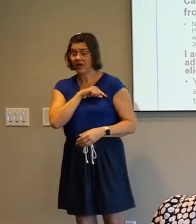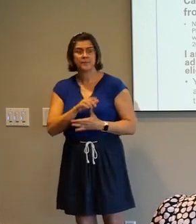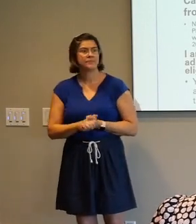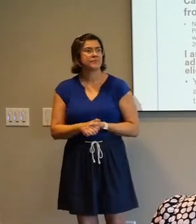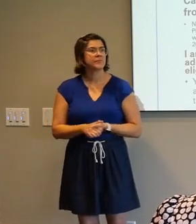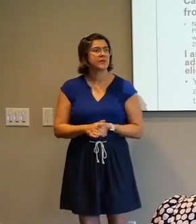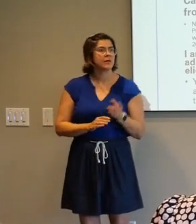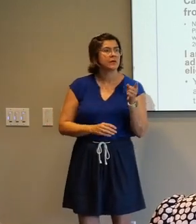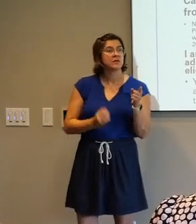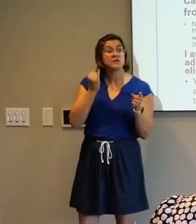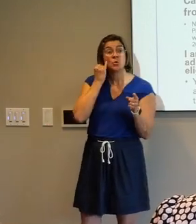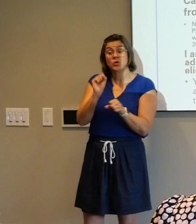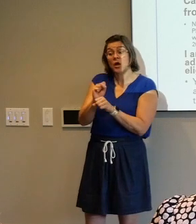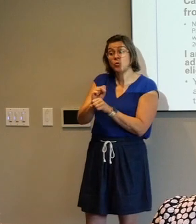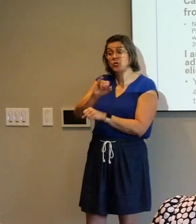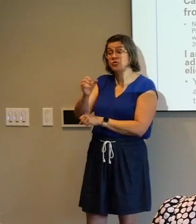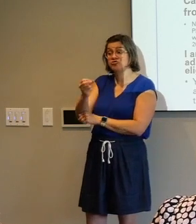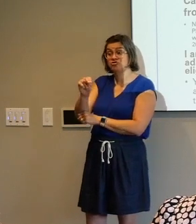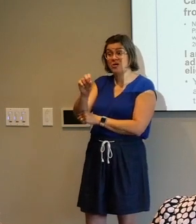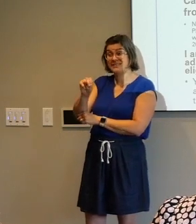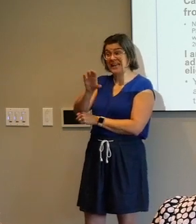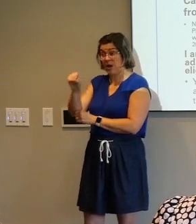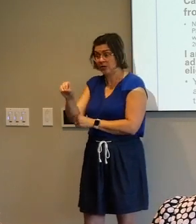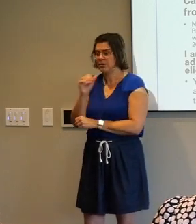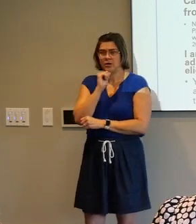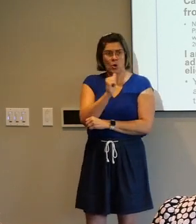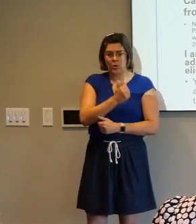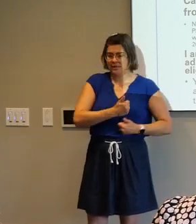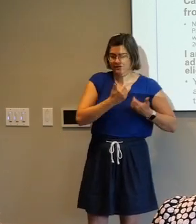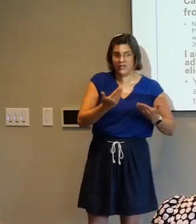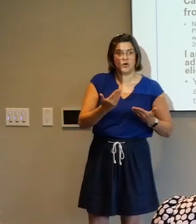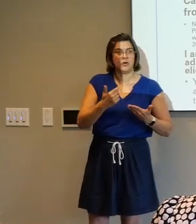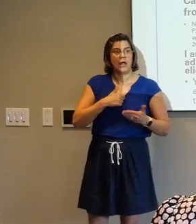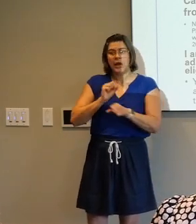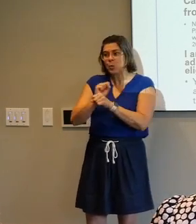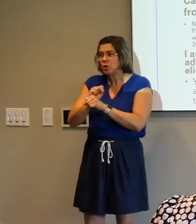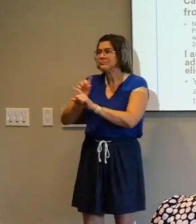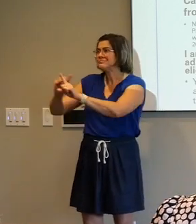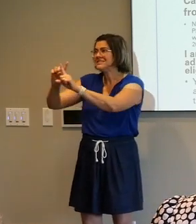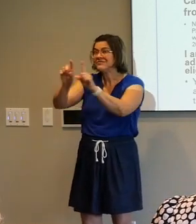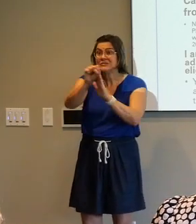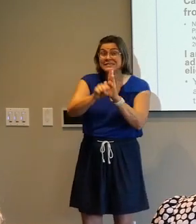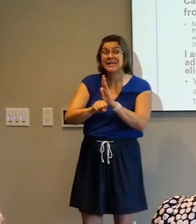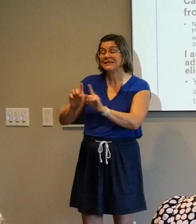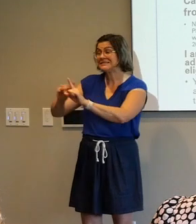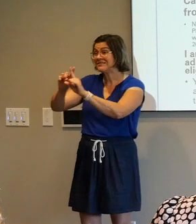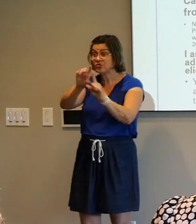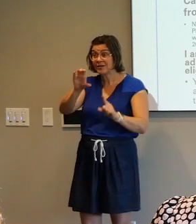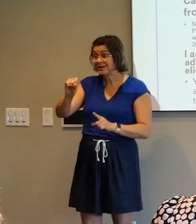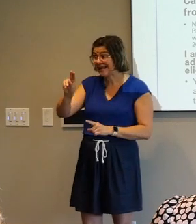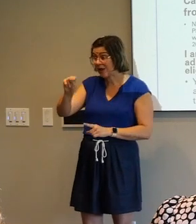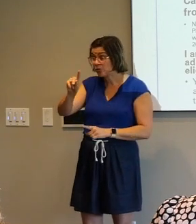If I work in Johnson County, but I don't live here, mm-hmm. and I do other works in different states, mm-hmm. different counties,